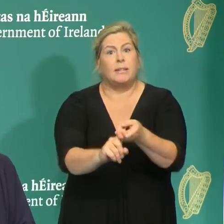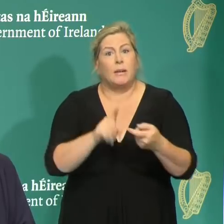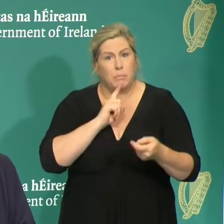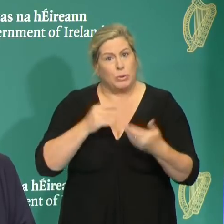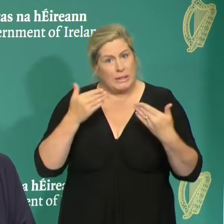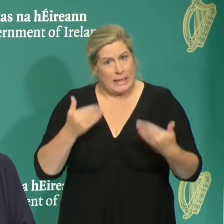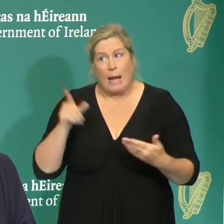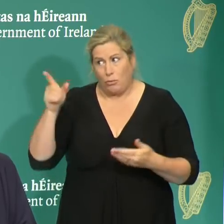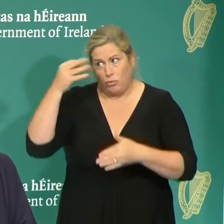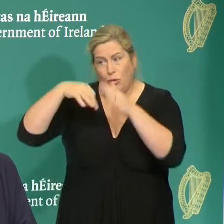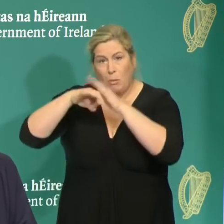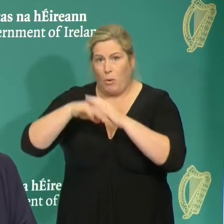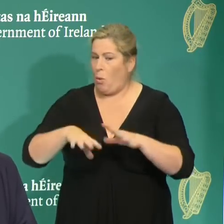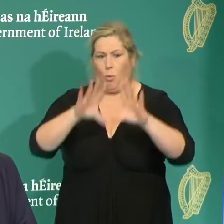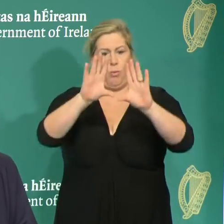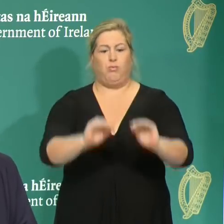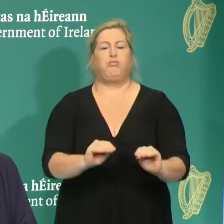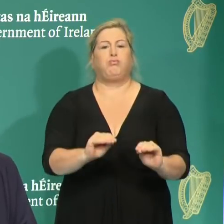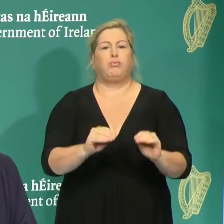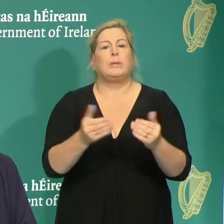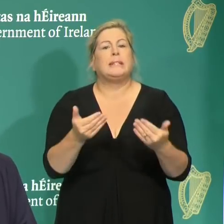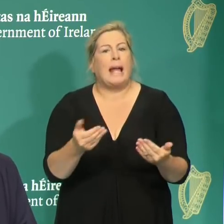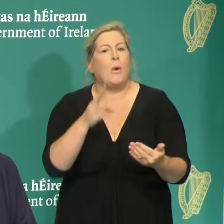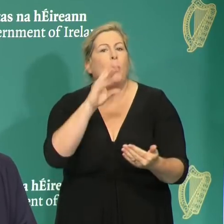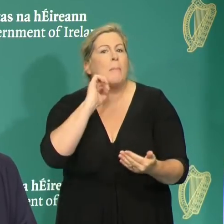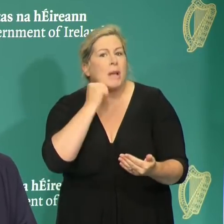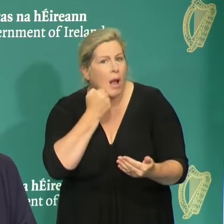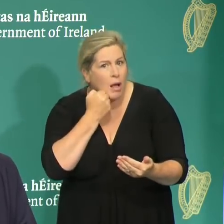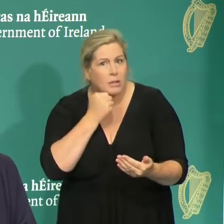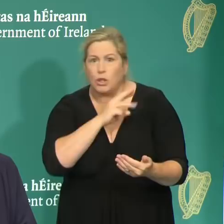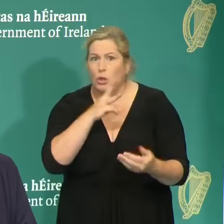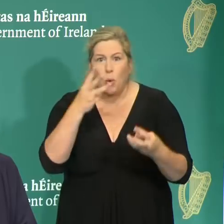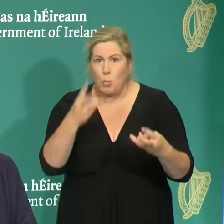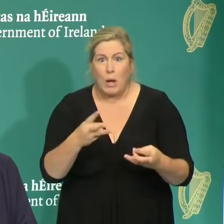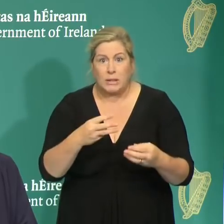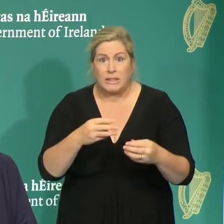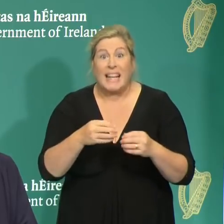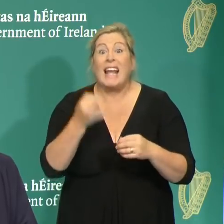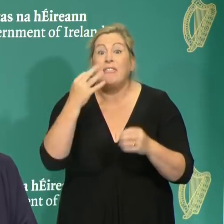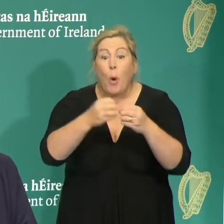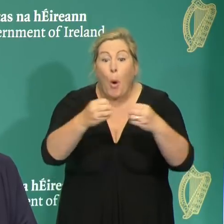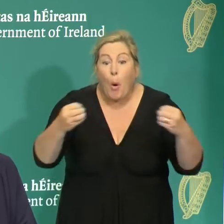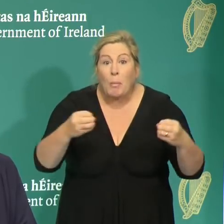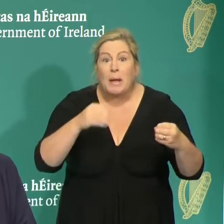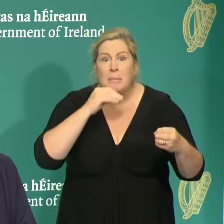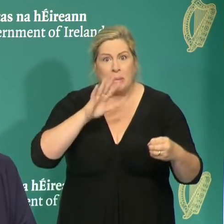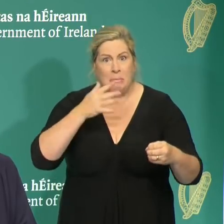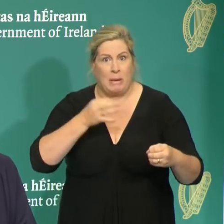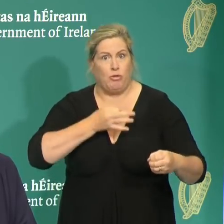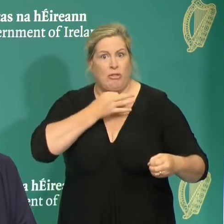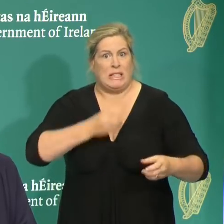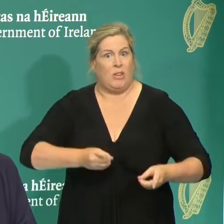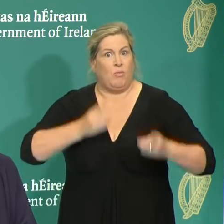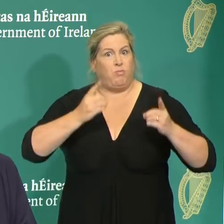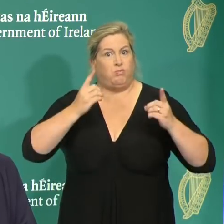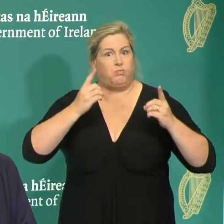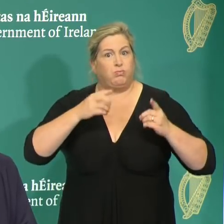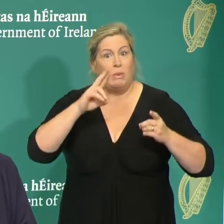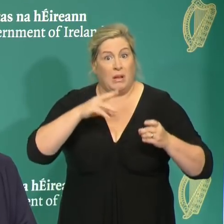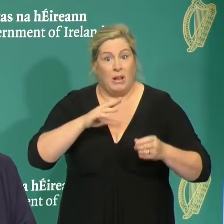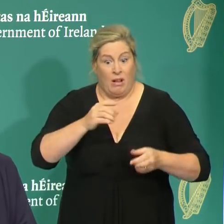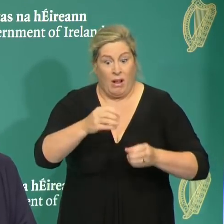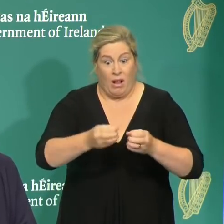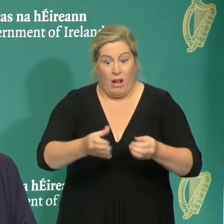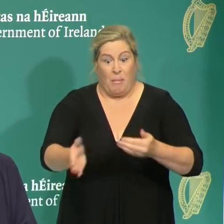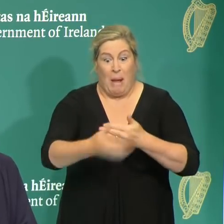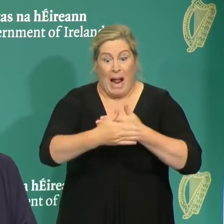now. Pause now and avoid risking any reversal. The impact of that on society and business